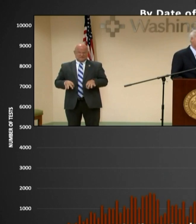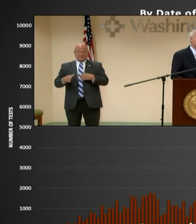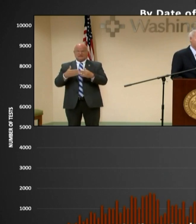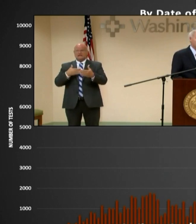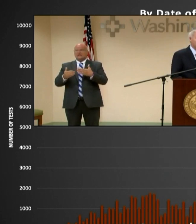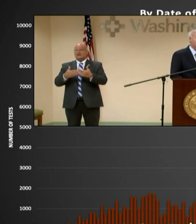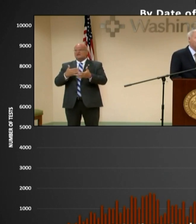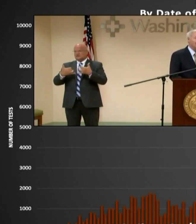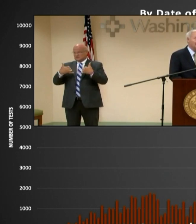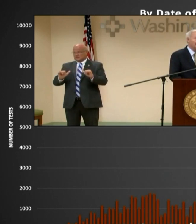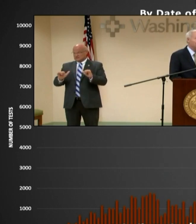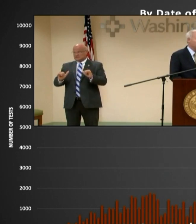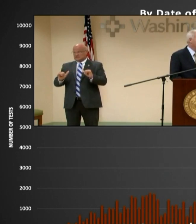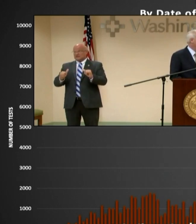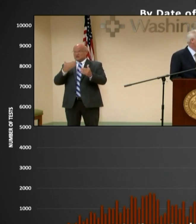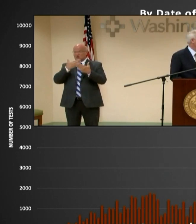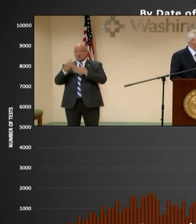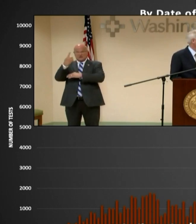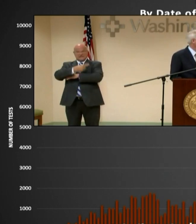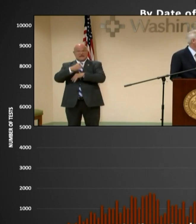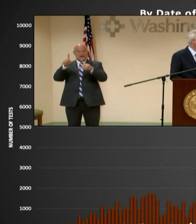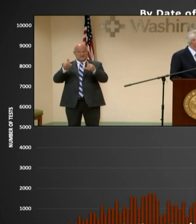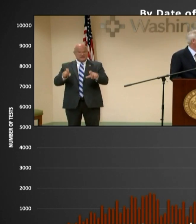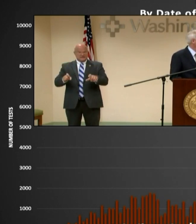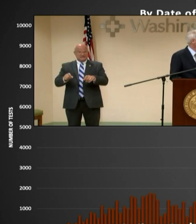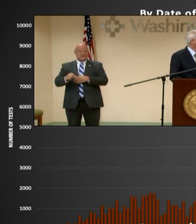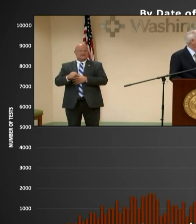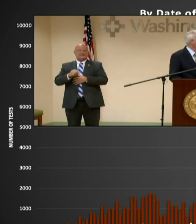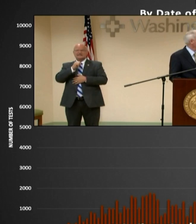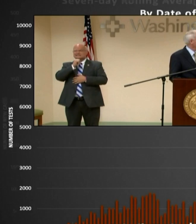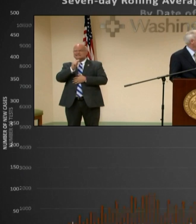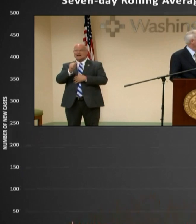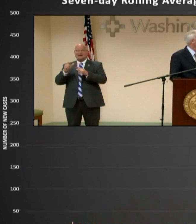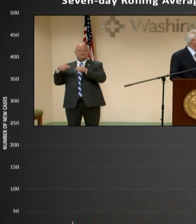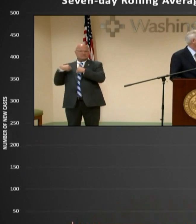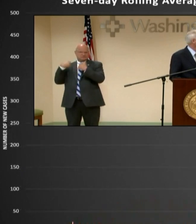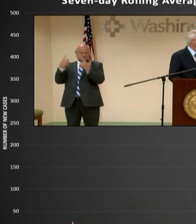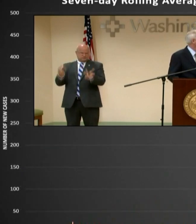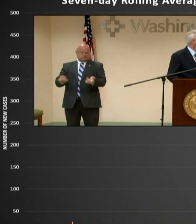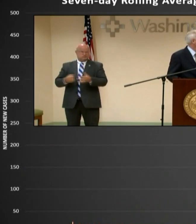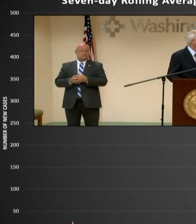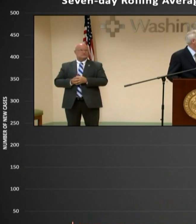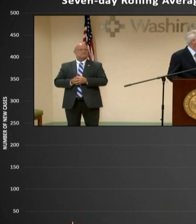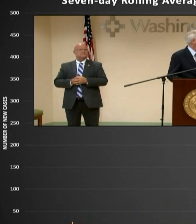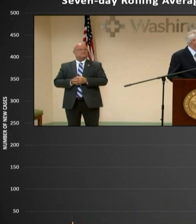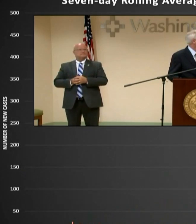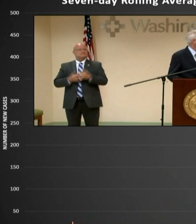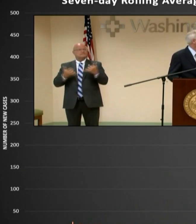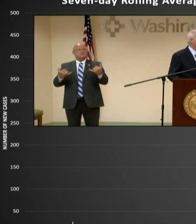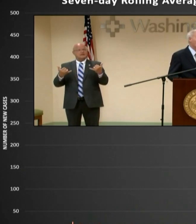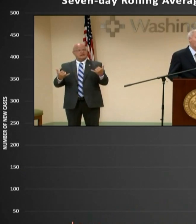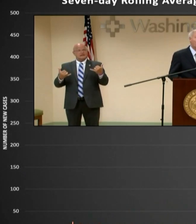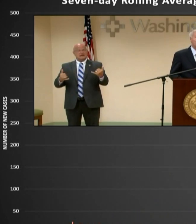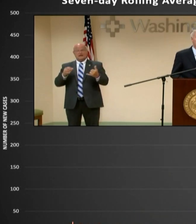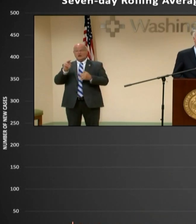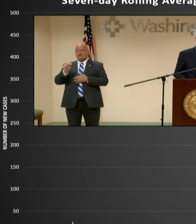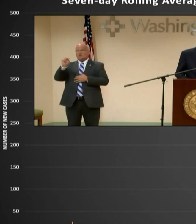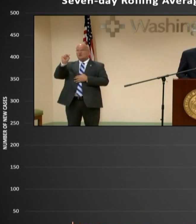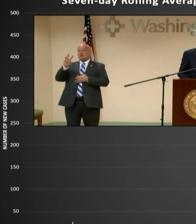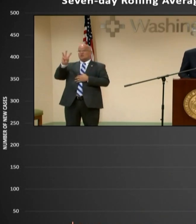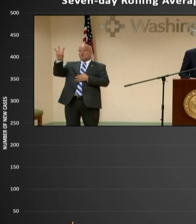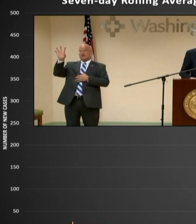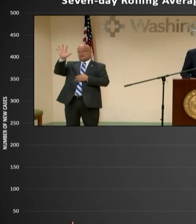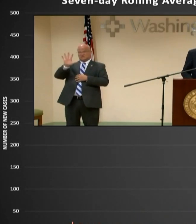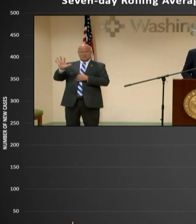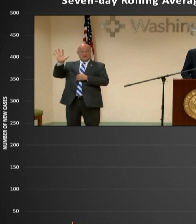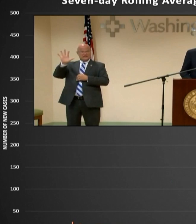Even though that's still a pretty good day in testing, it's not the way it's been. And then if you go to the Northwest